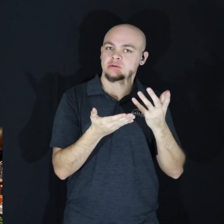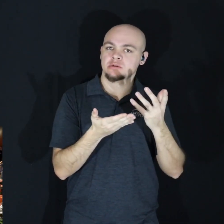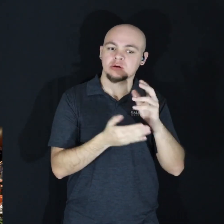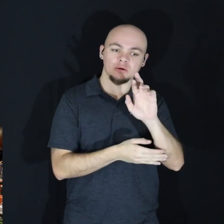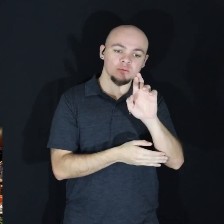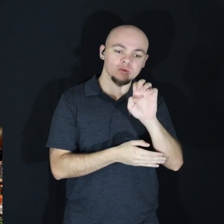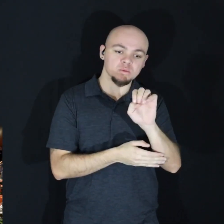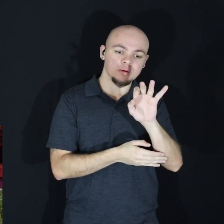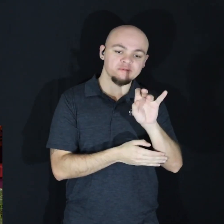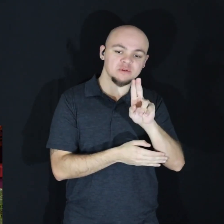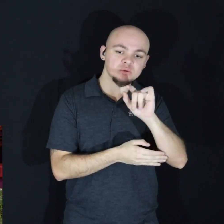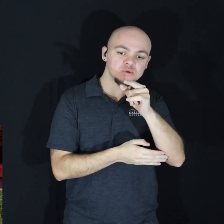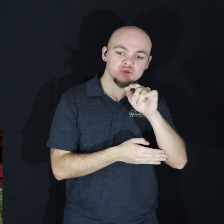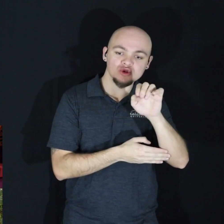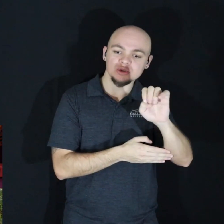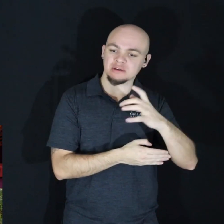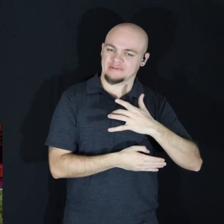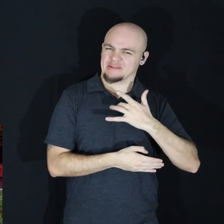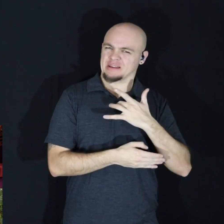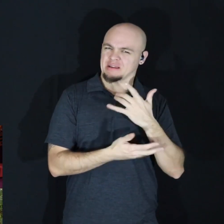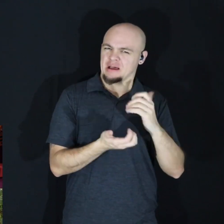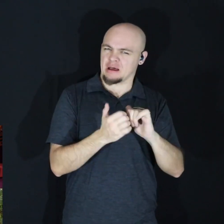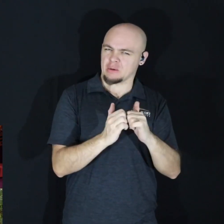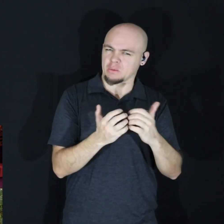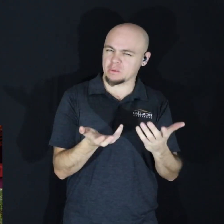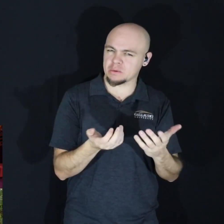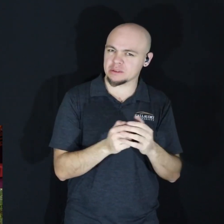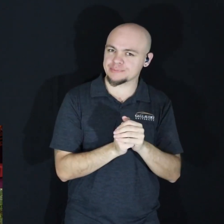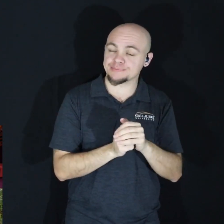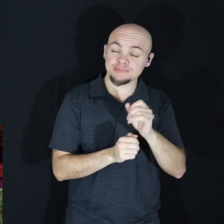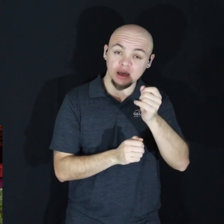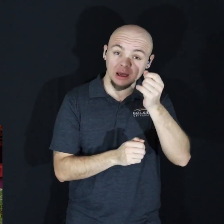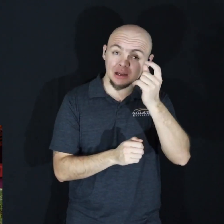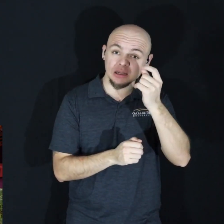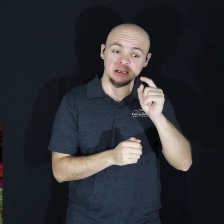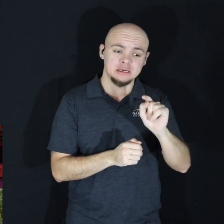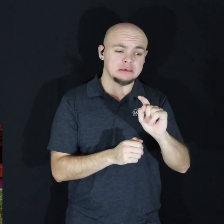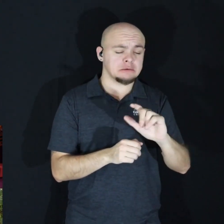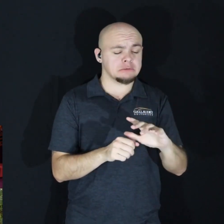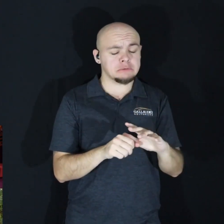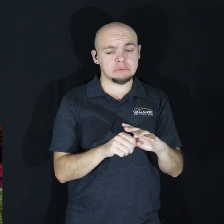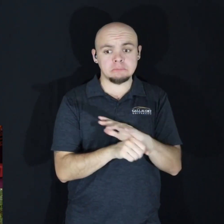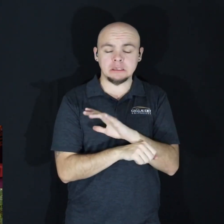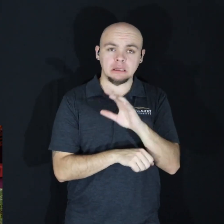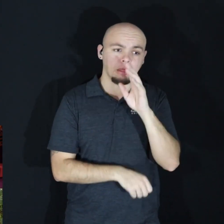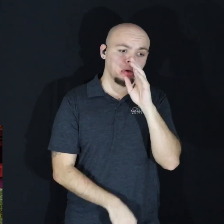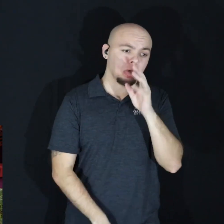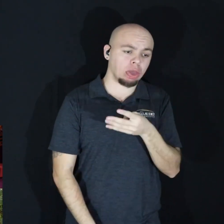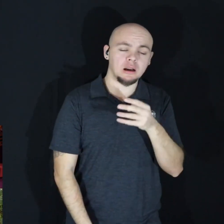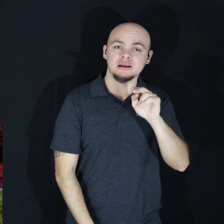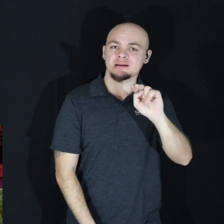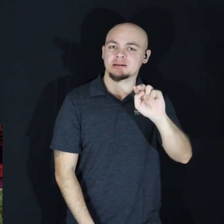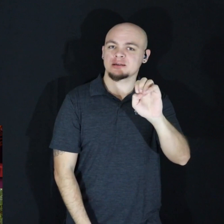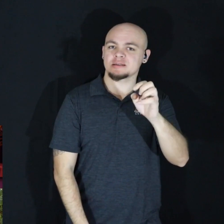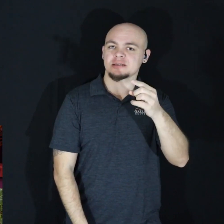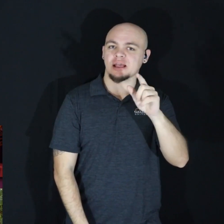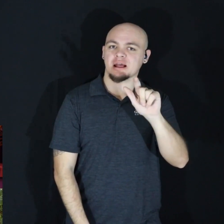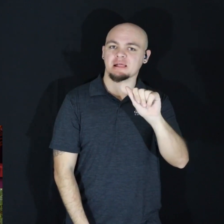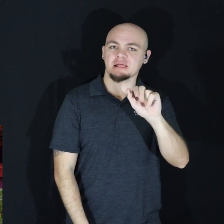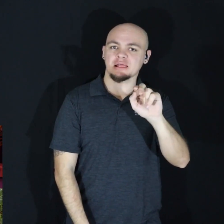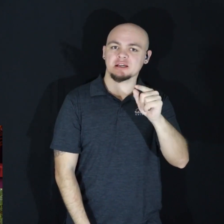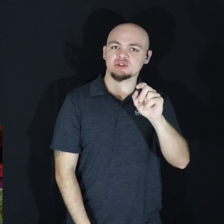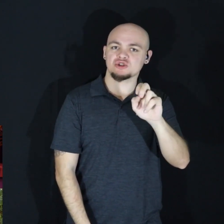refugee? And after all, isn't it brutally negligent that we take all the burden in the world, put it on